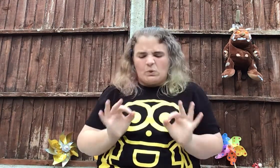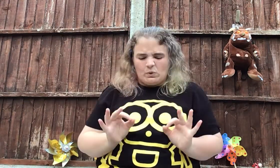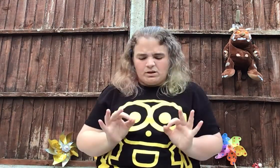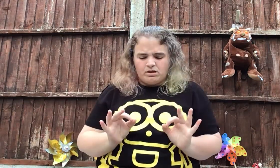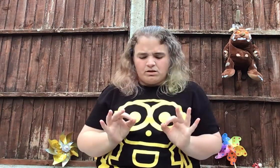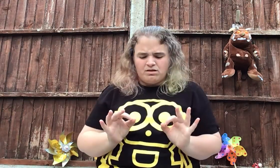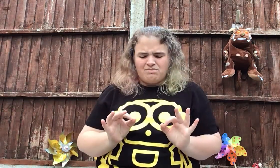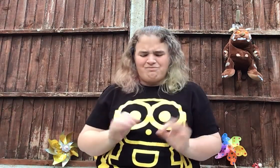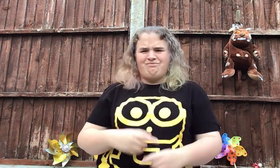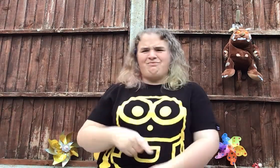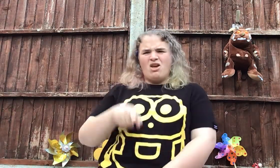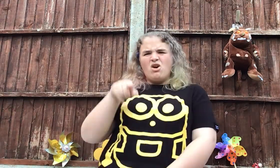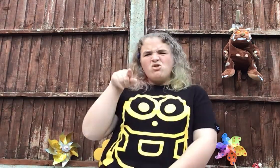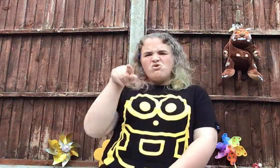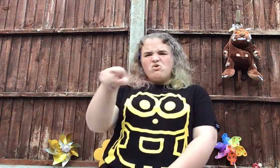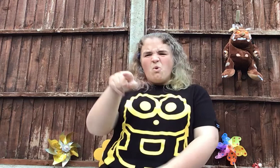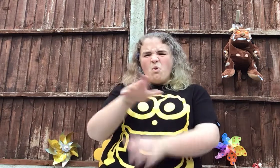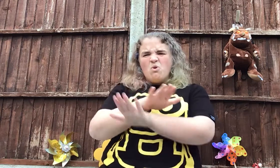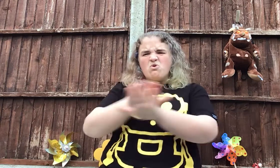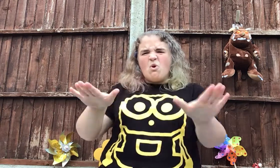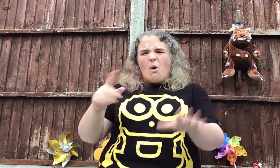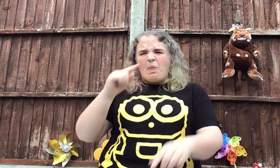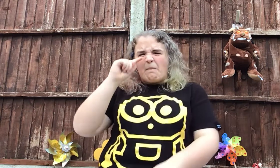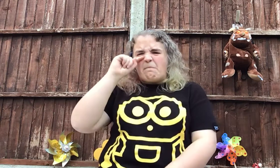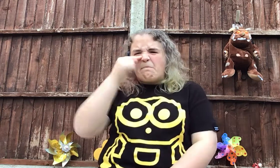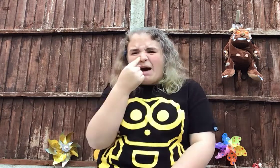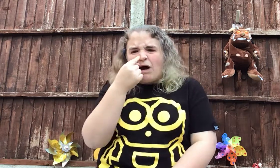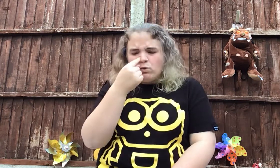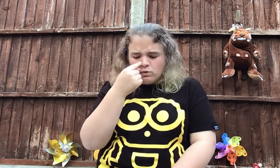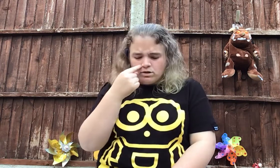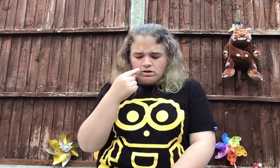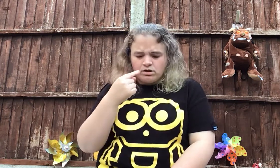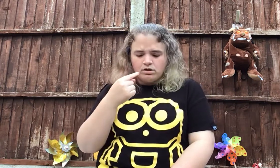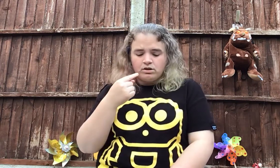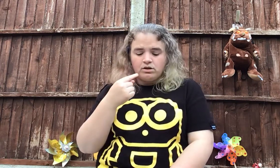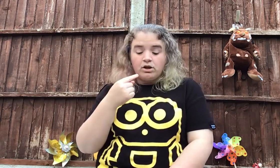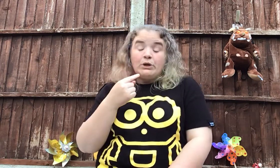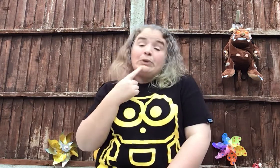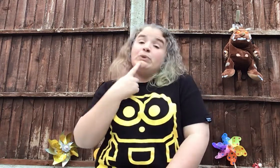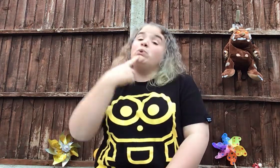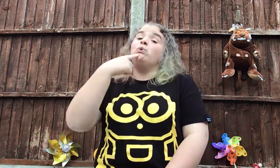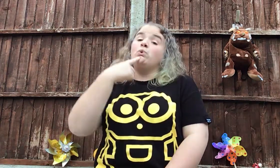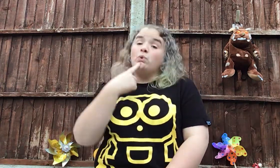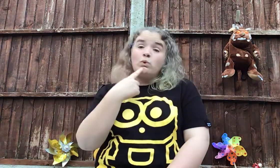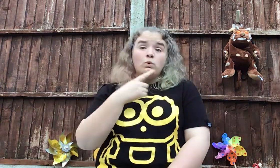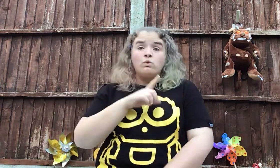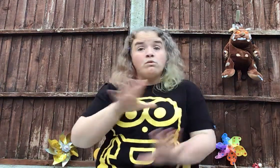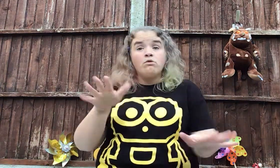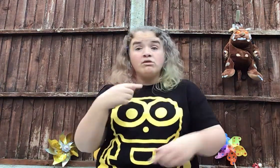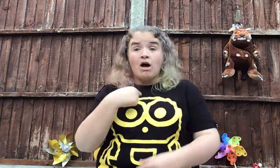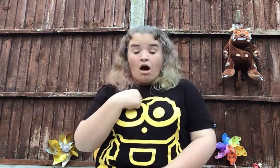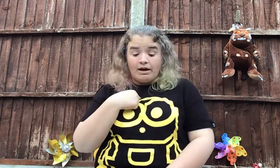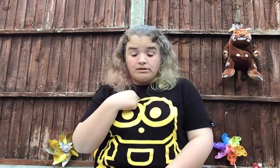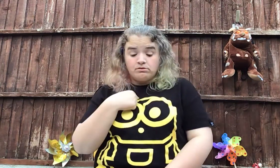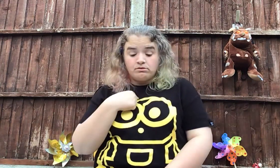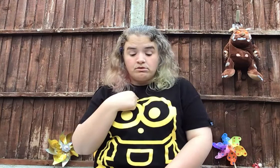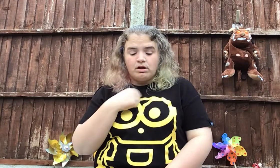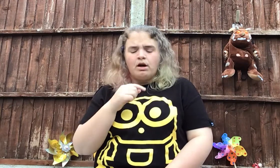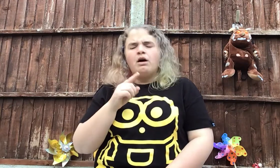sort. You're not the mouse. Too, not I.